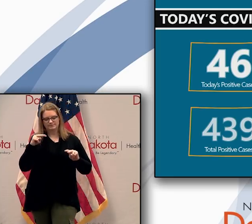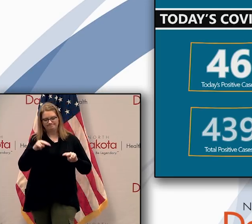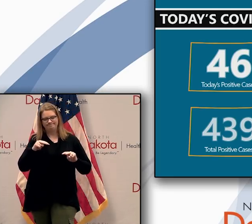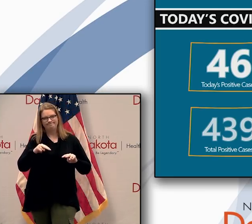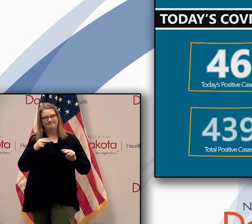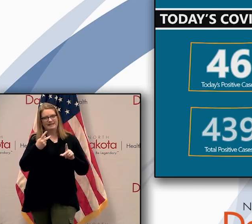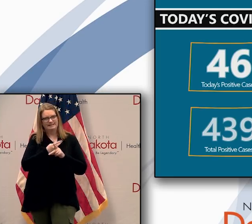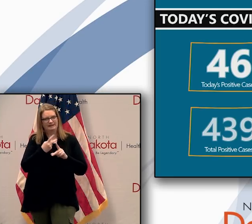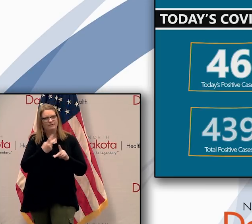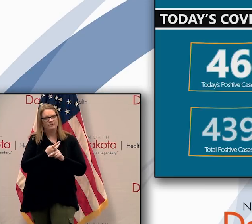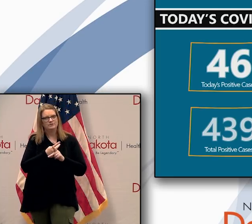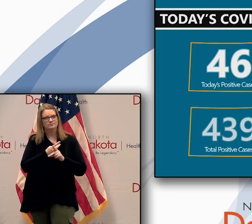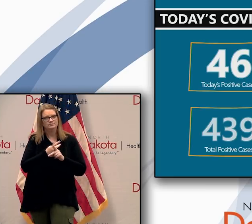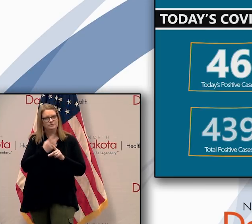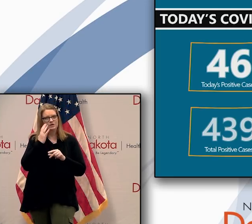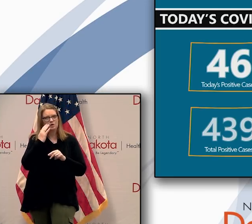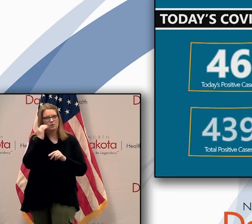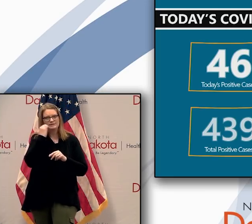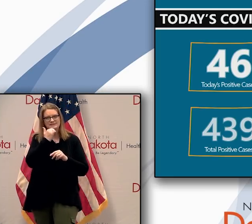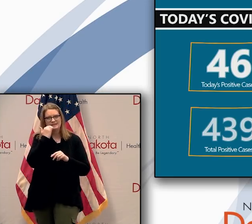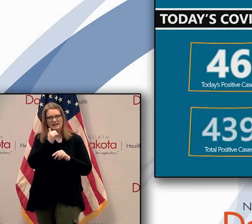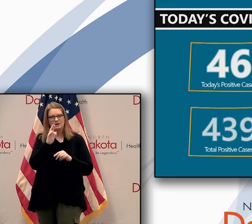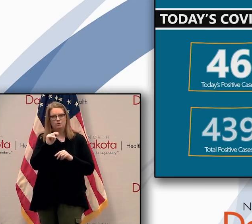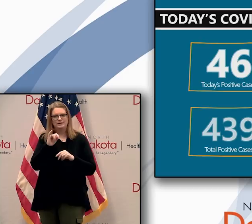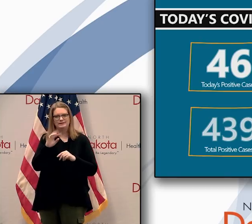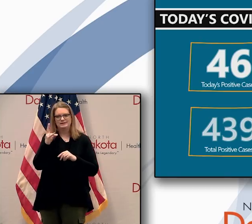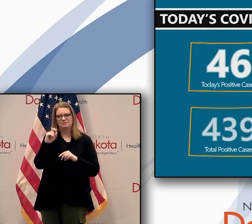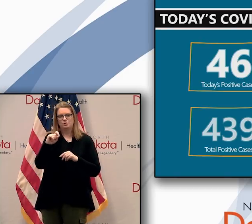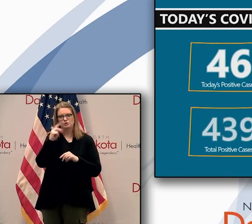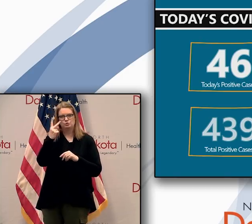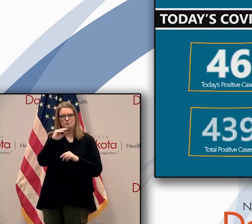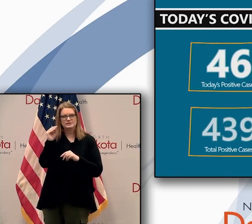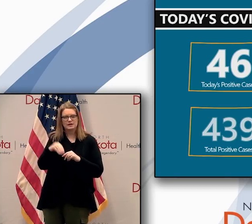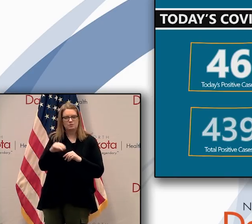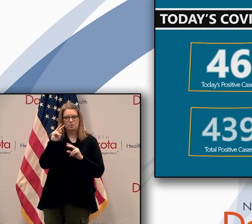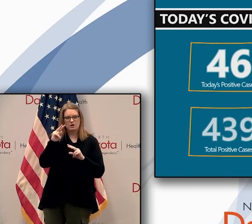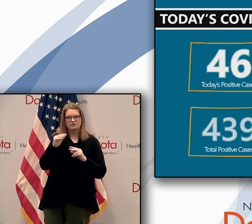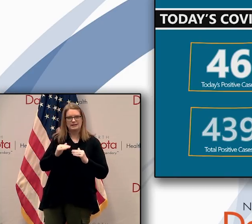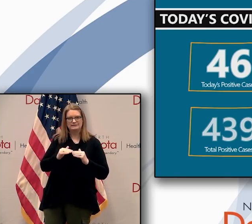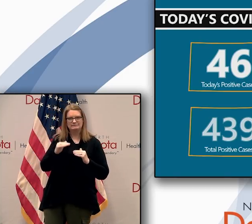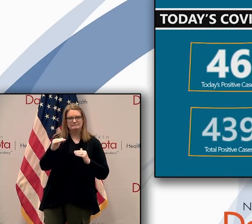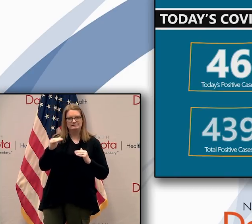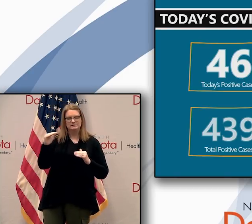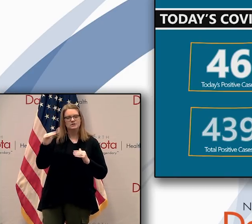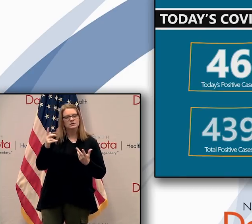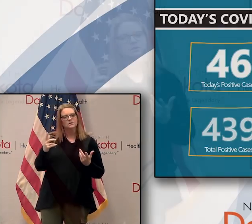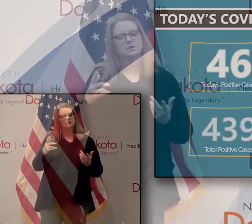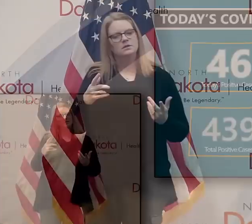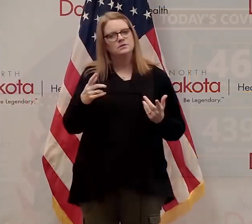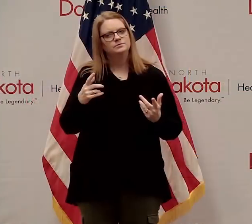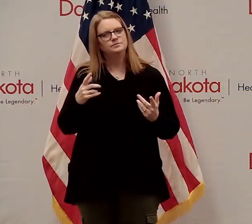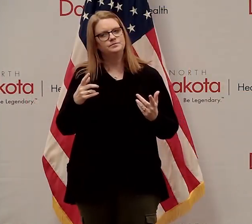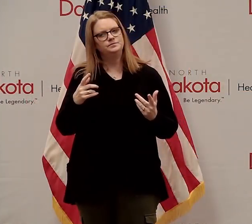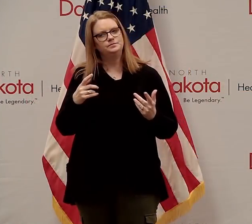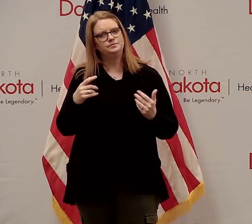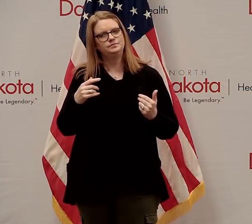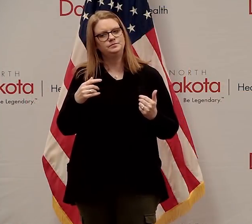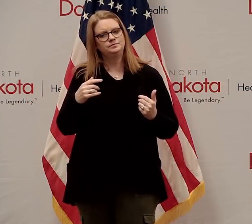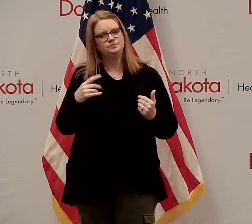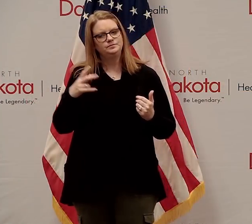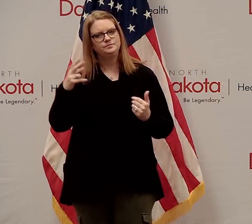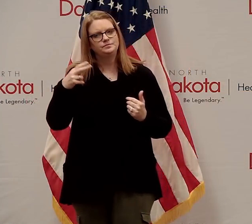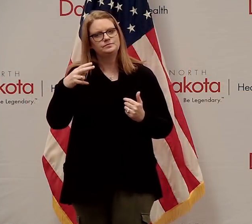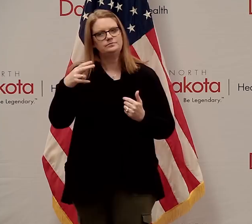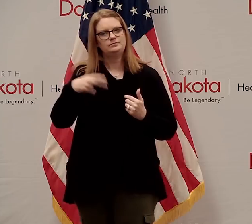the daily rate of the 7.2%. But part of that, which we would expect to see, is a higher percent